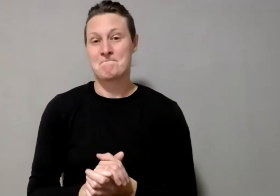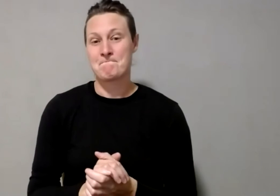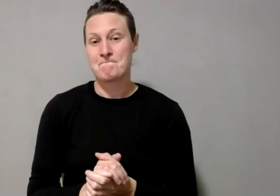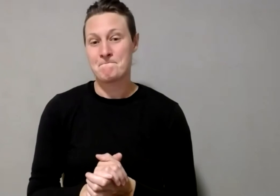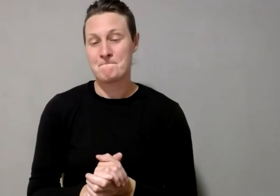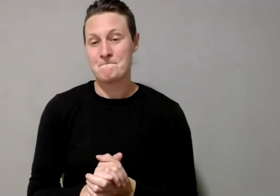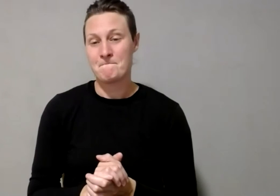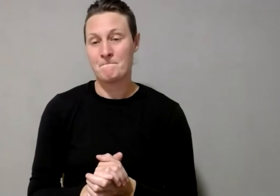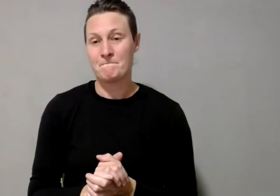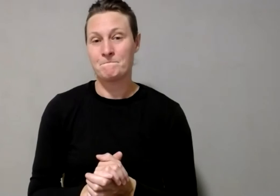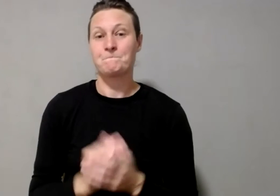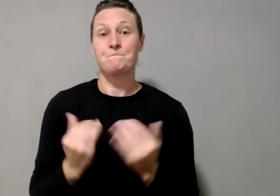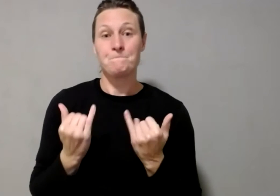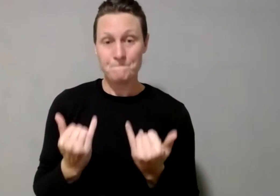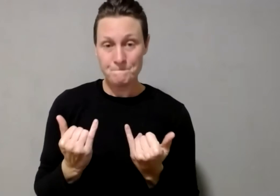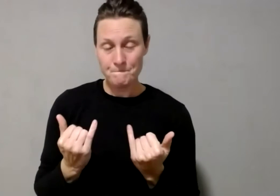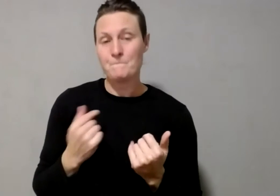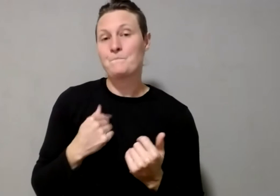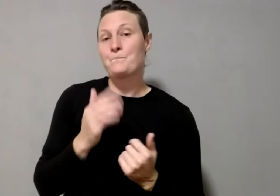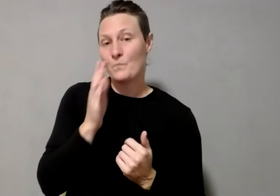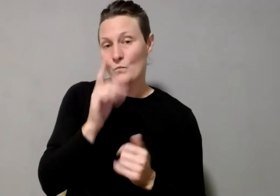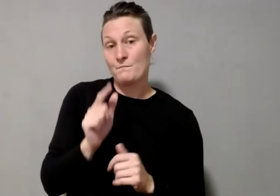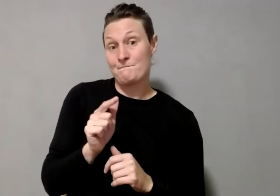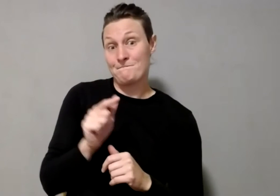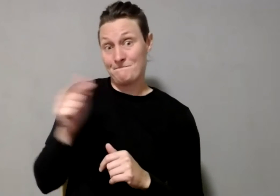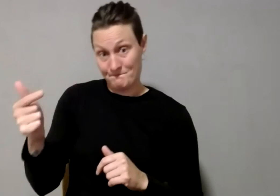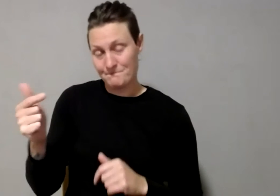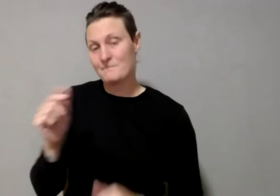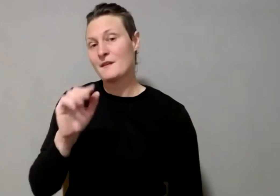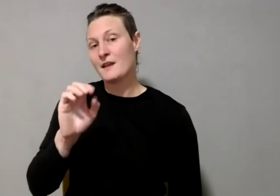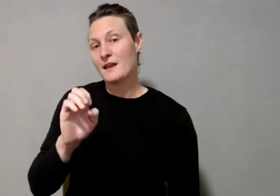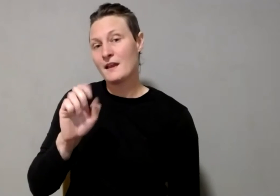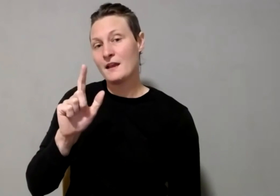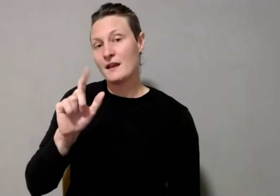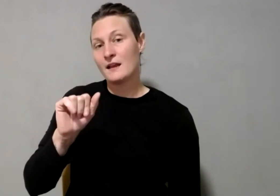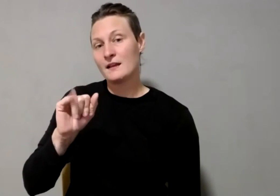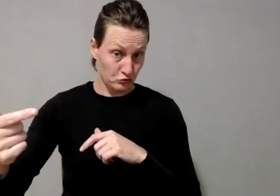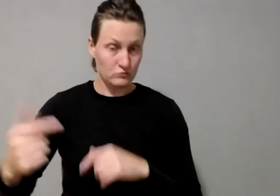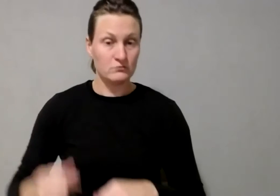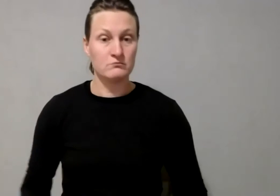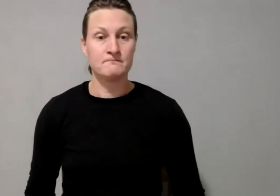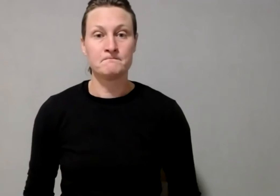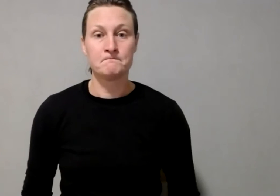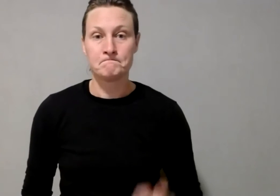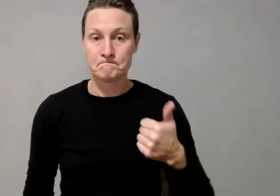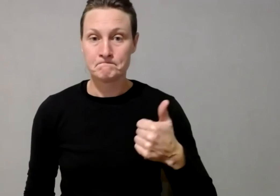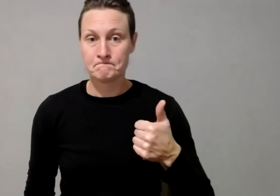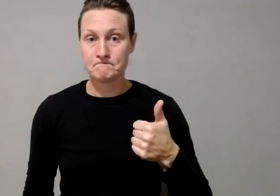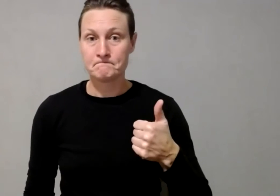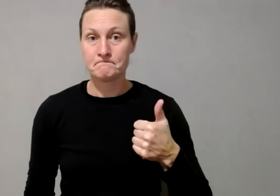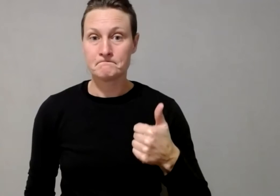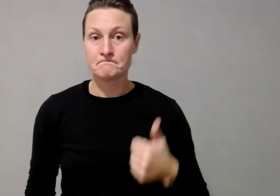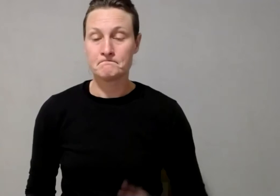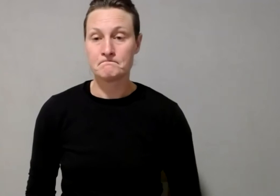to turn it over to Elizabeth to talk about Toronto.